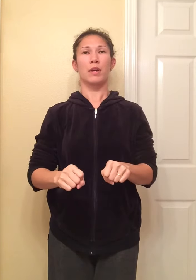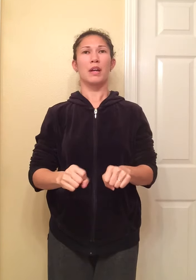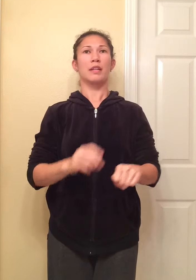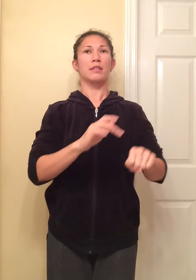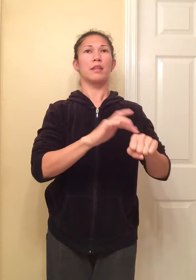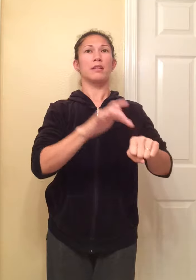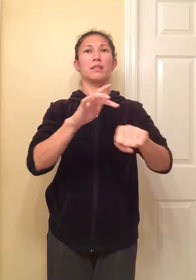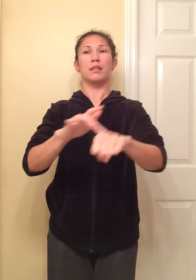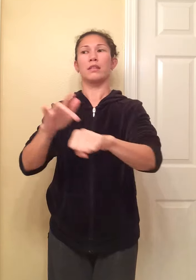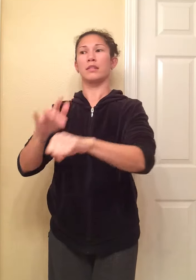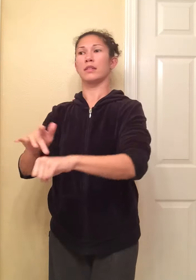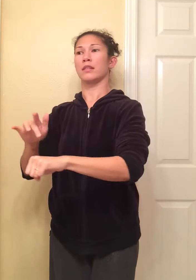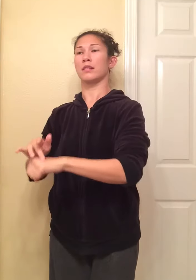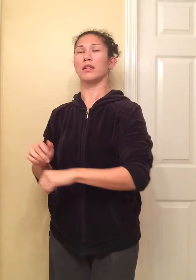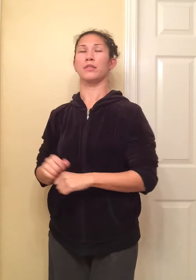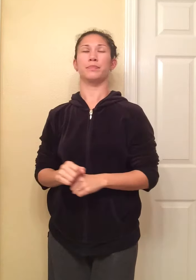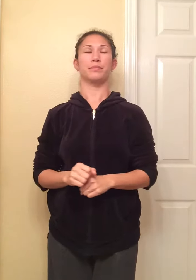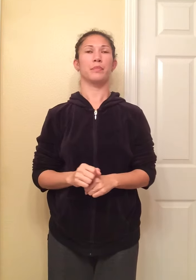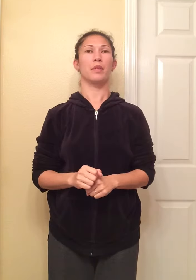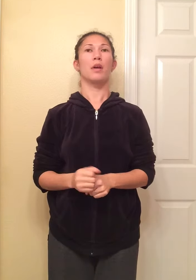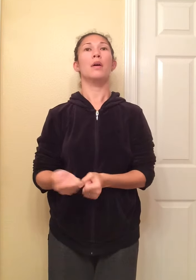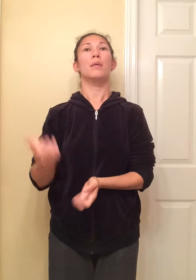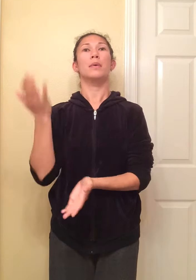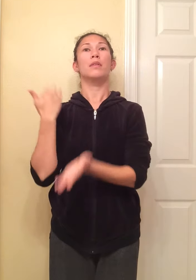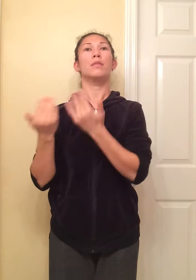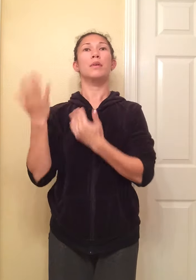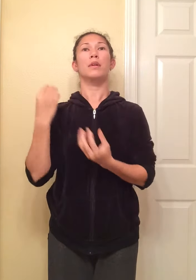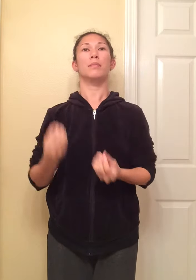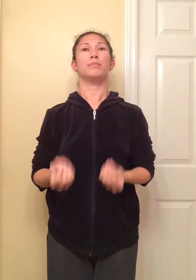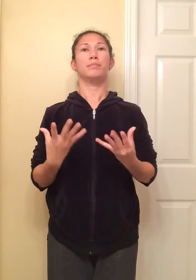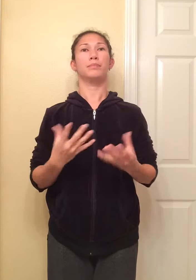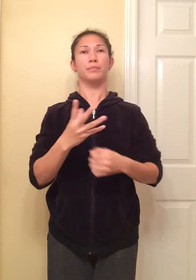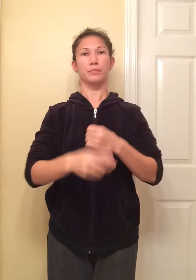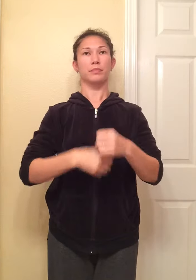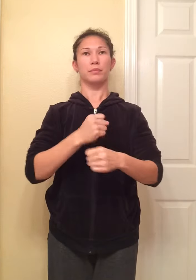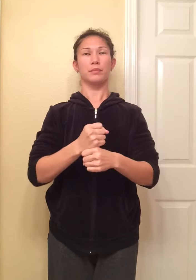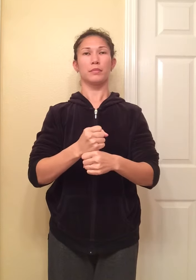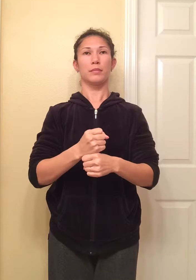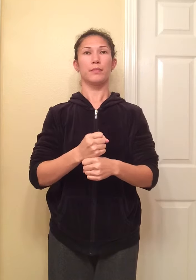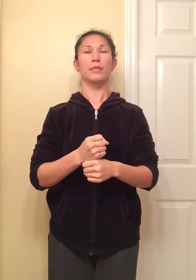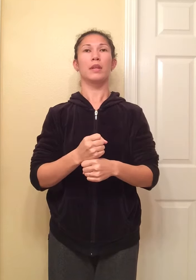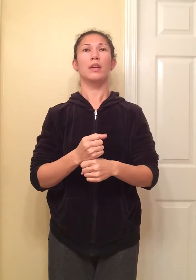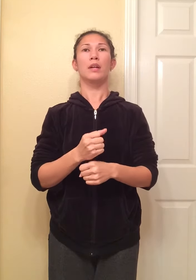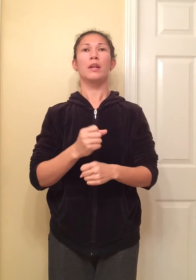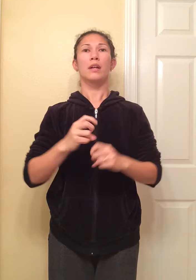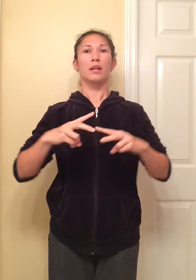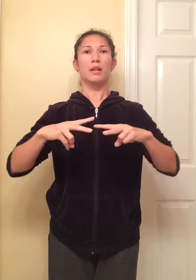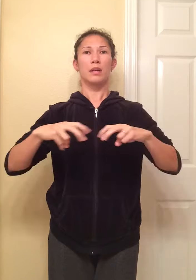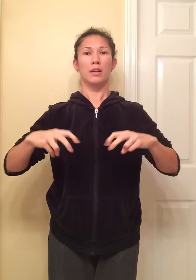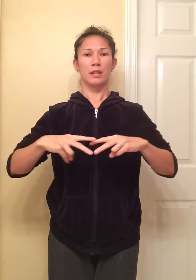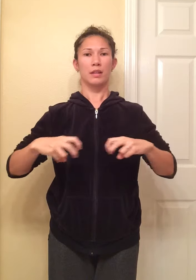However, for many years, it was impossible to evaluate the power of an earthquake.